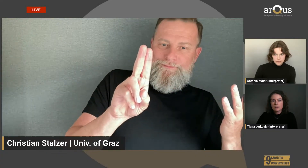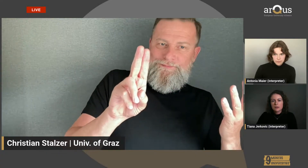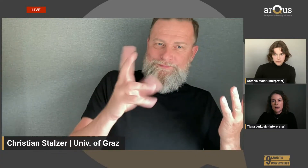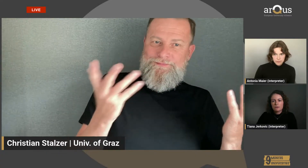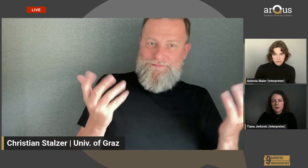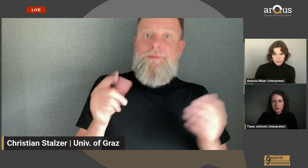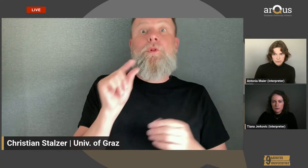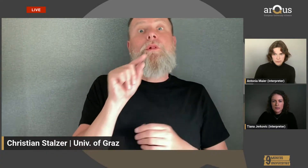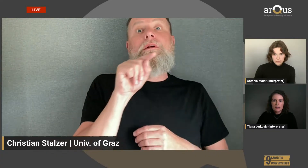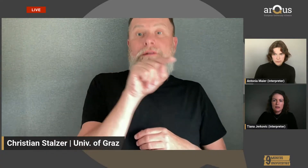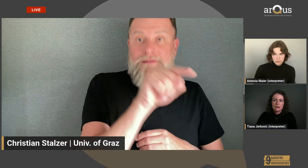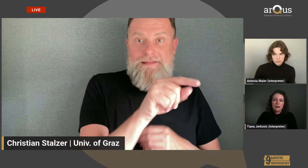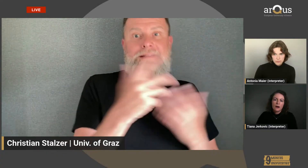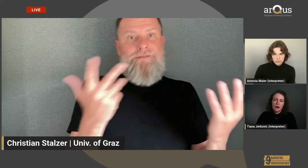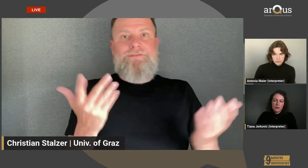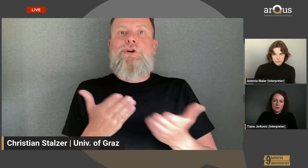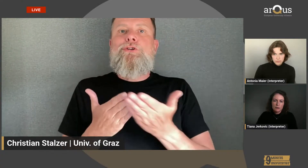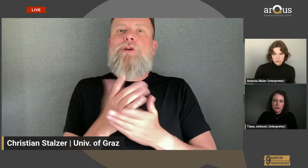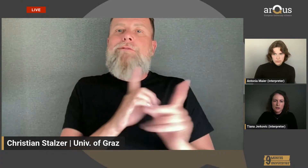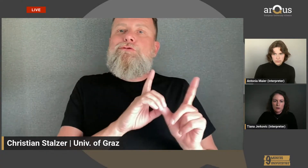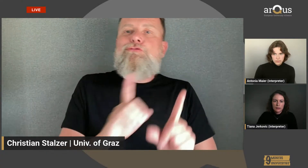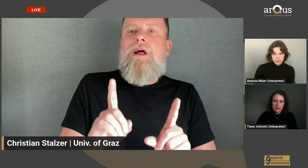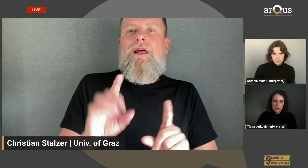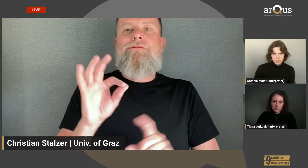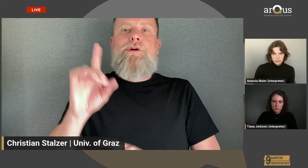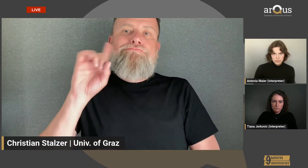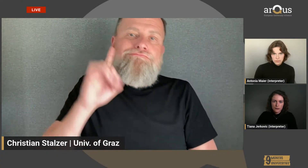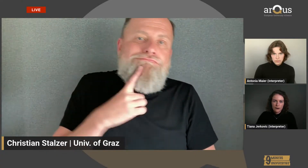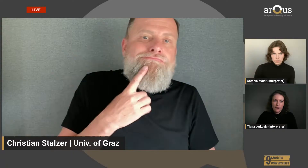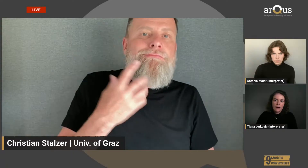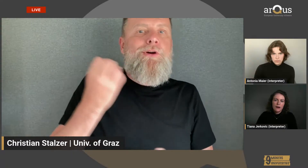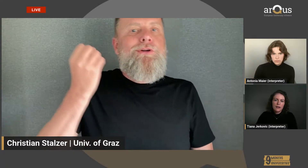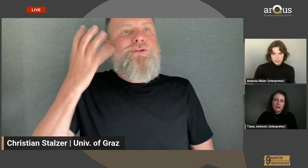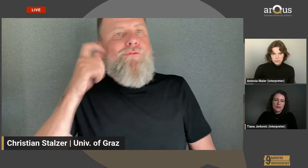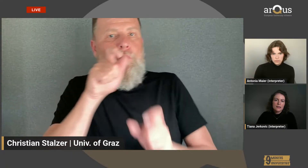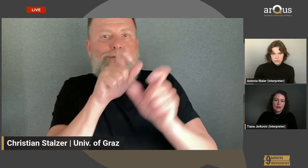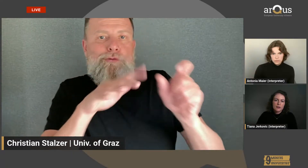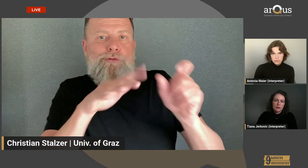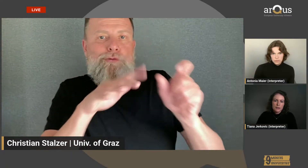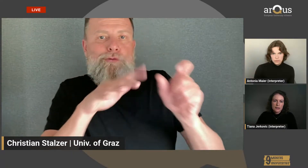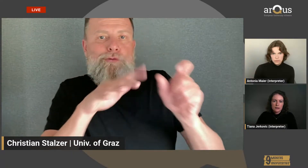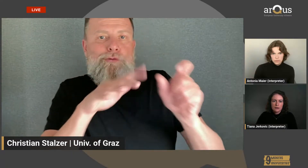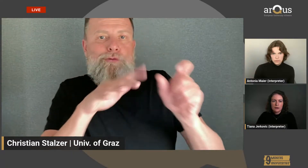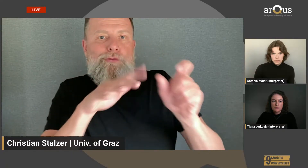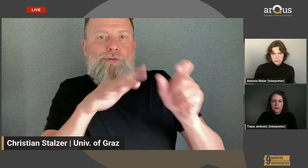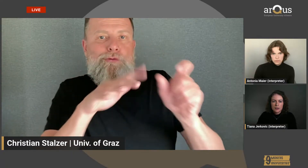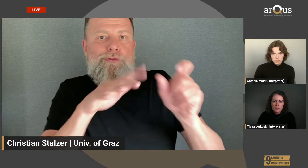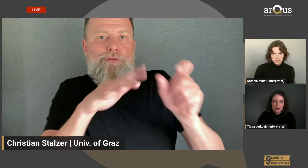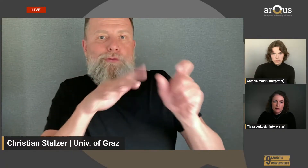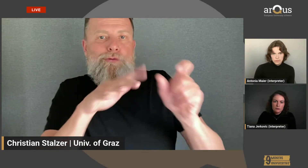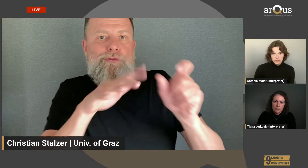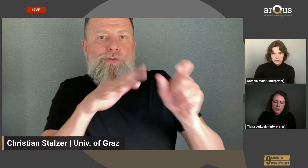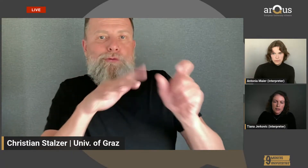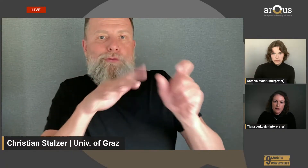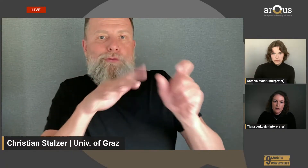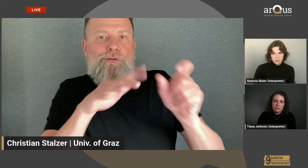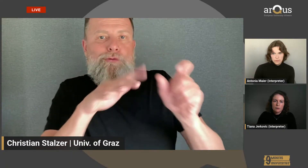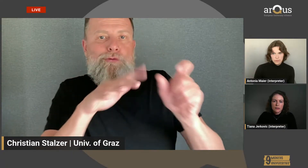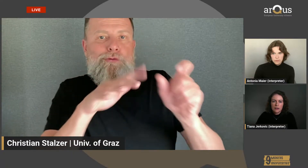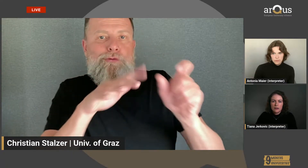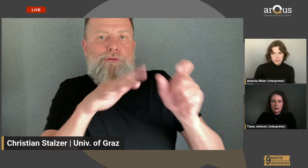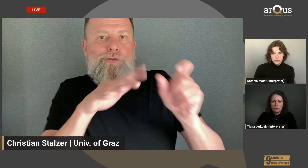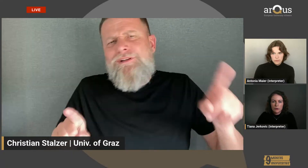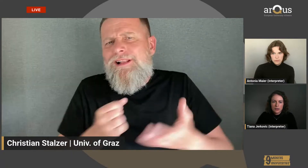we also have a service in Austria, which is called GESTU. It is a service center whose name stands for